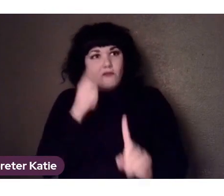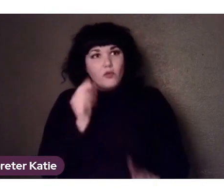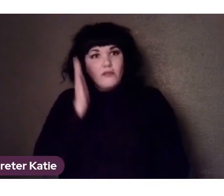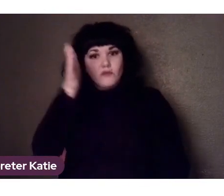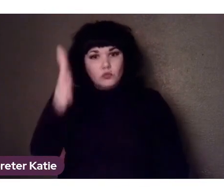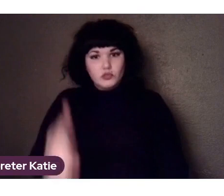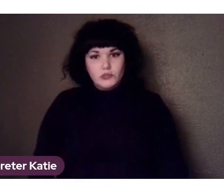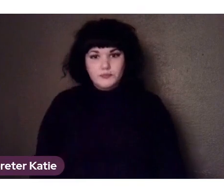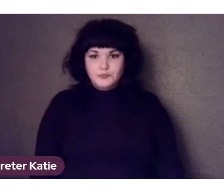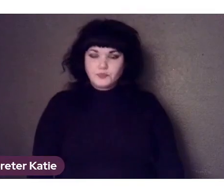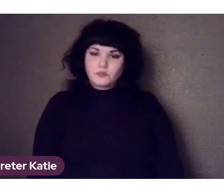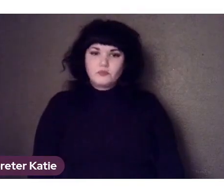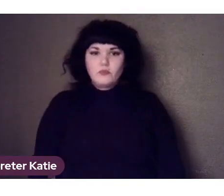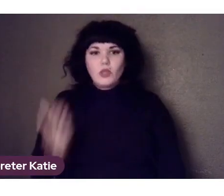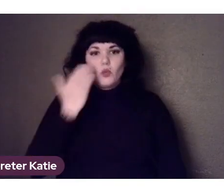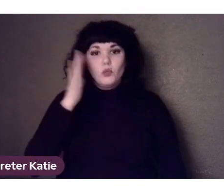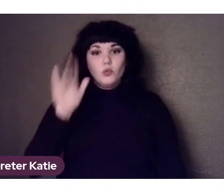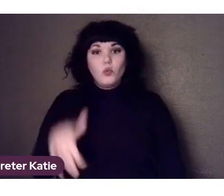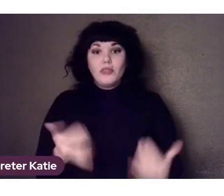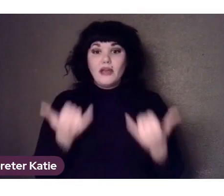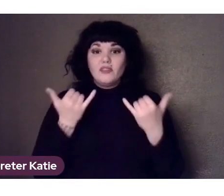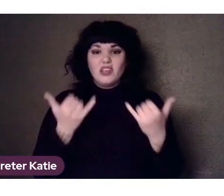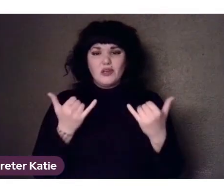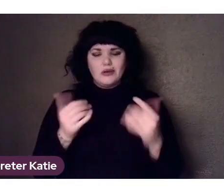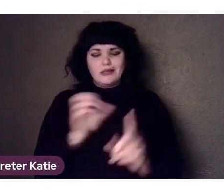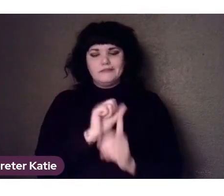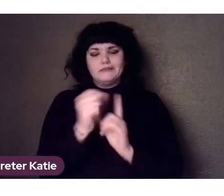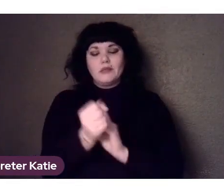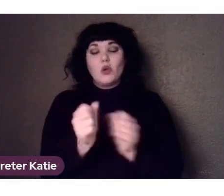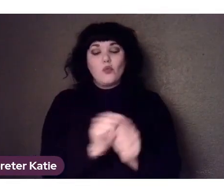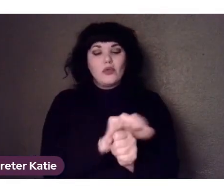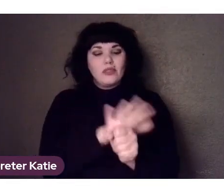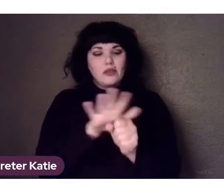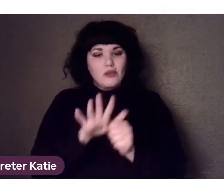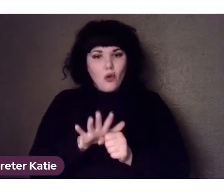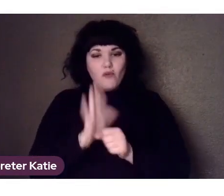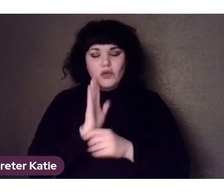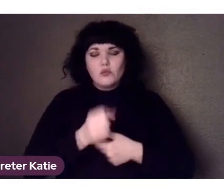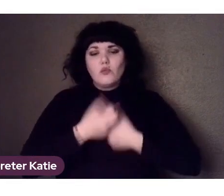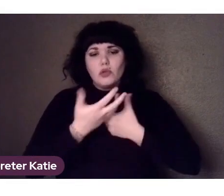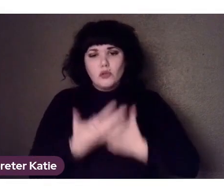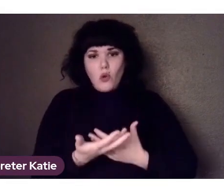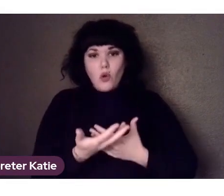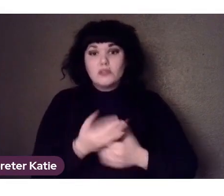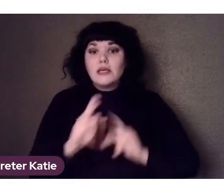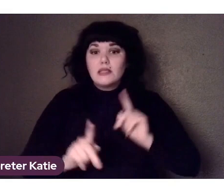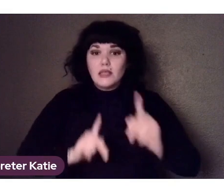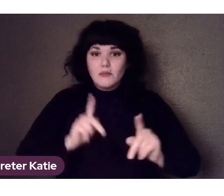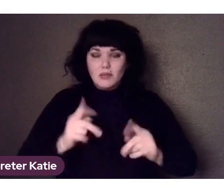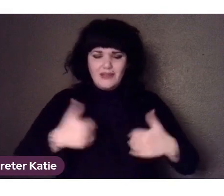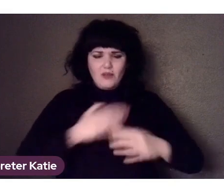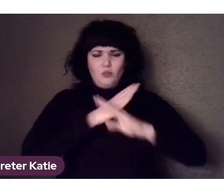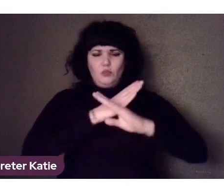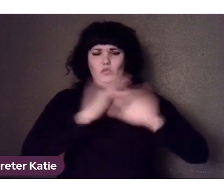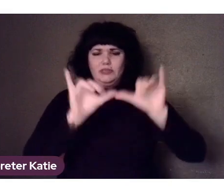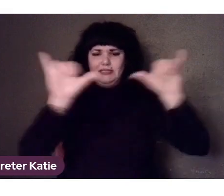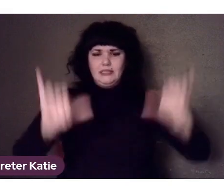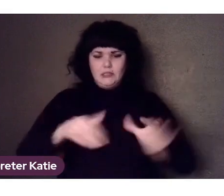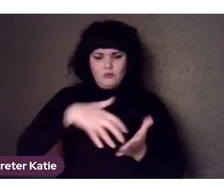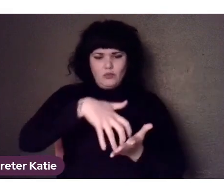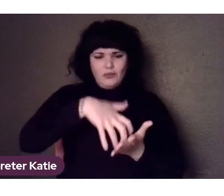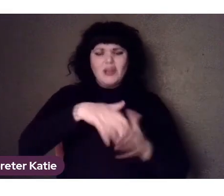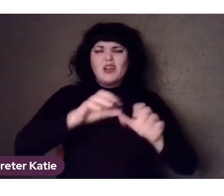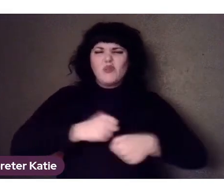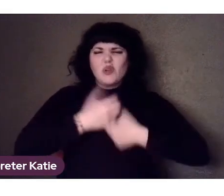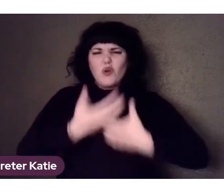We know that the current status of COVID would put those among us who are immunocompromised at risk. So we couldn't do anything to bring you